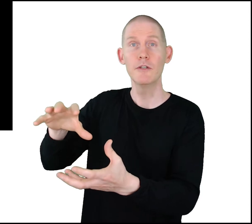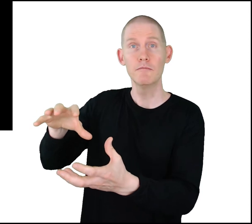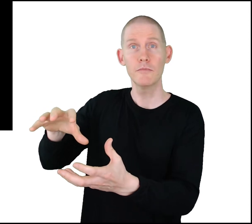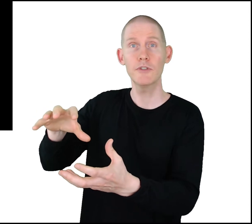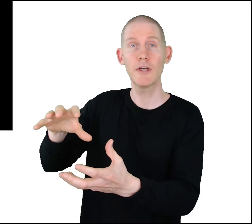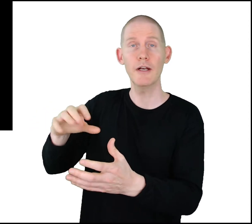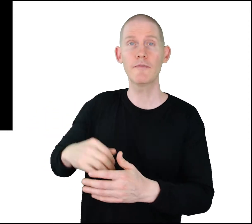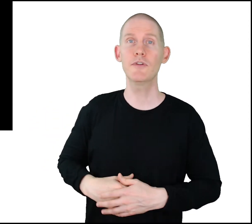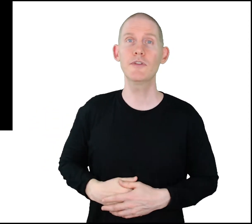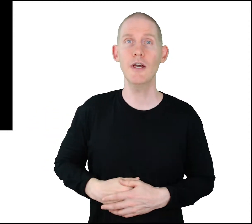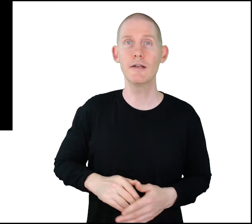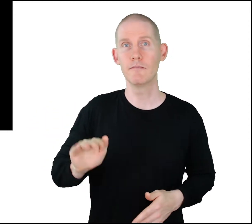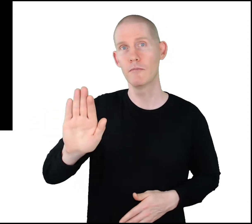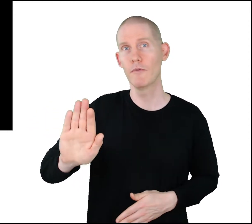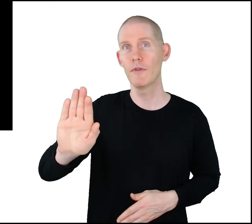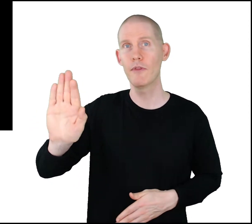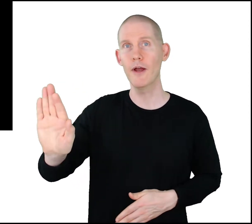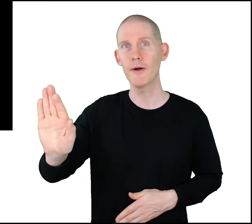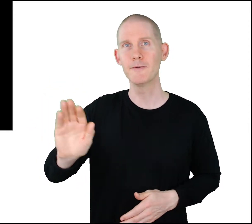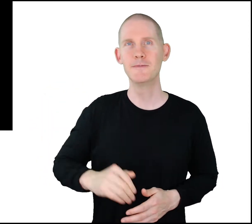just sign off to the side, there.